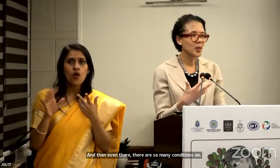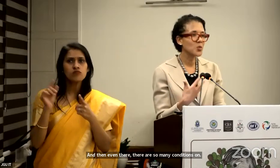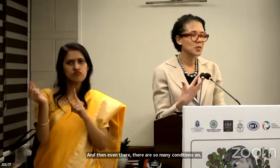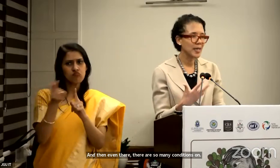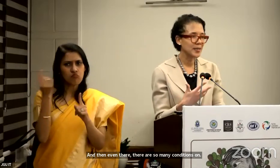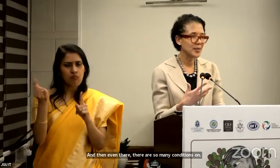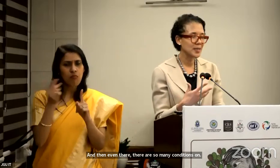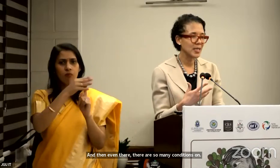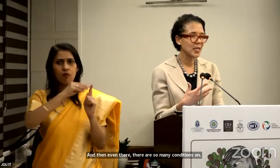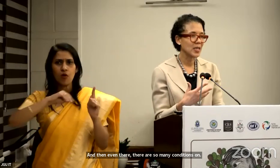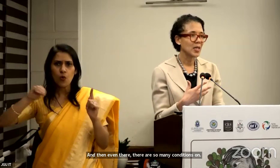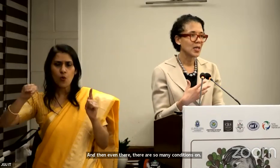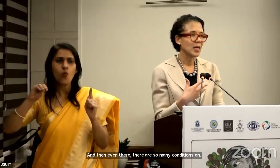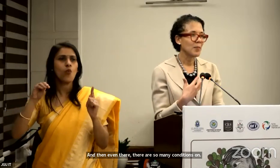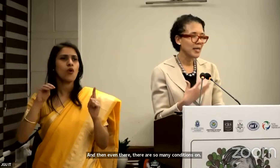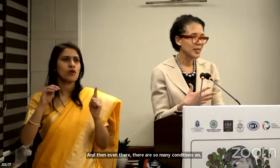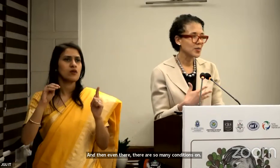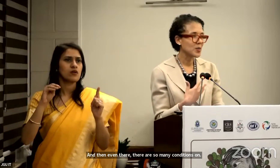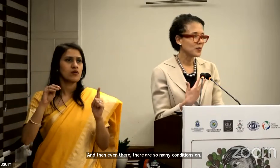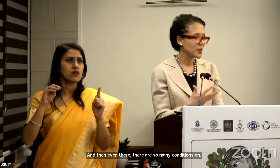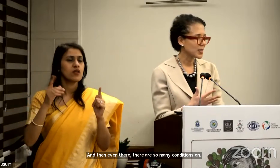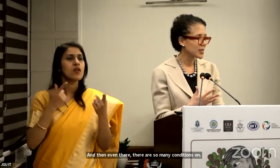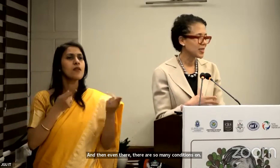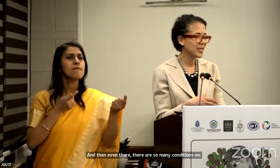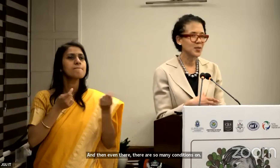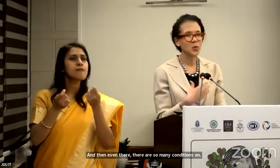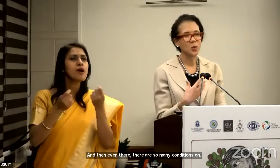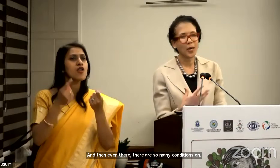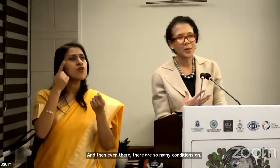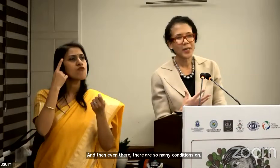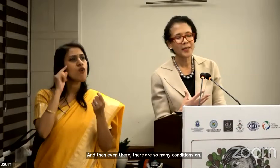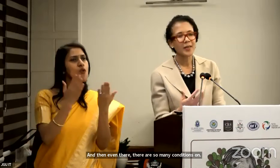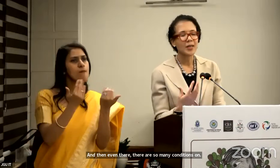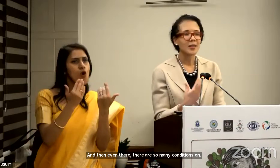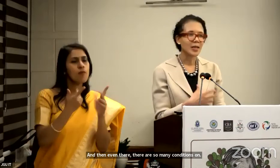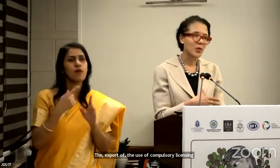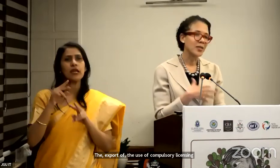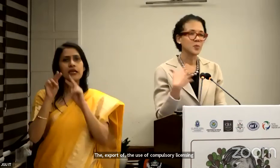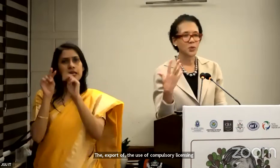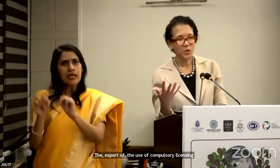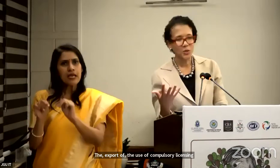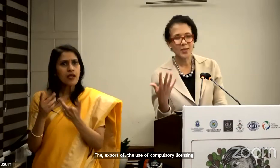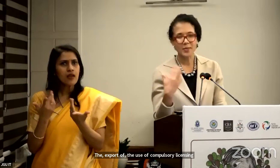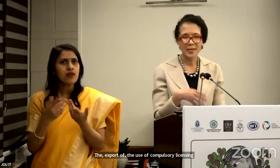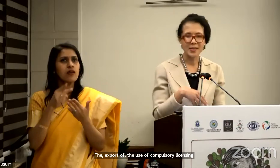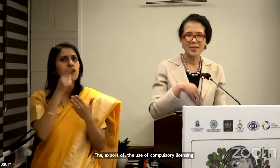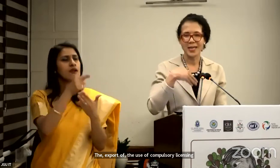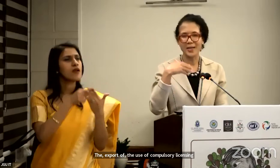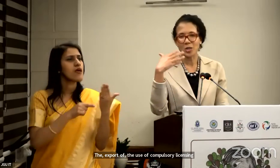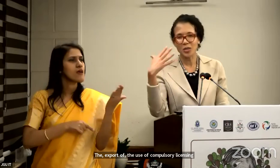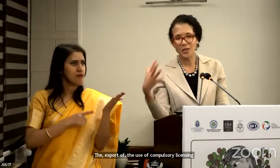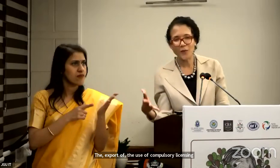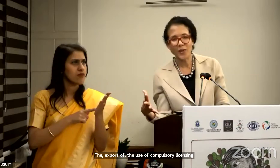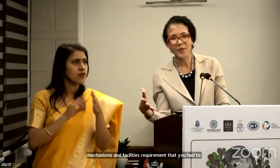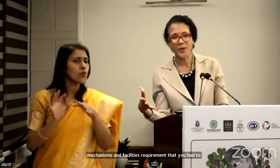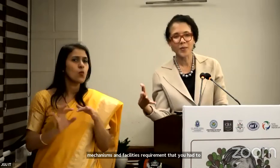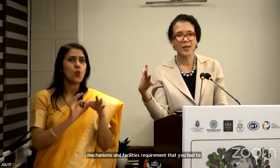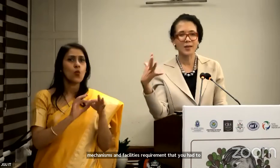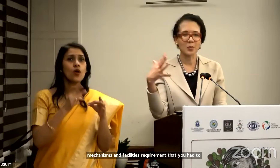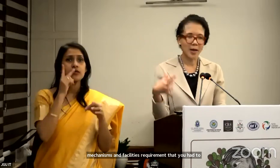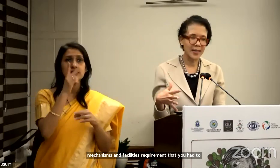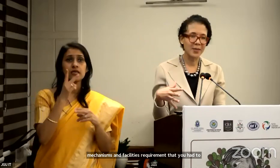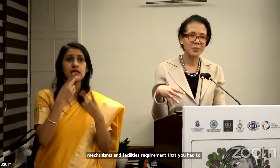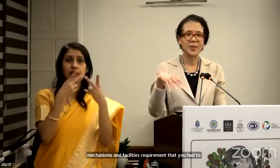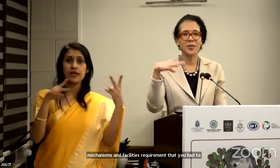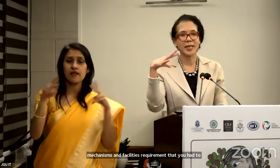the compulsory licensing mechanisms and facilities, requirement that you had to produce these medicines. They had to look different from